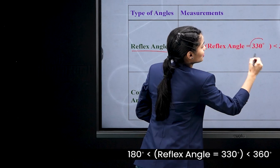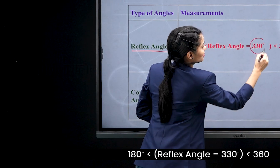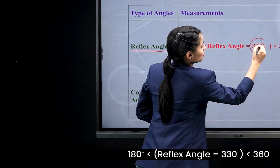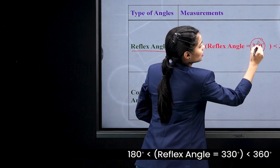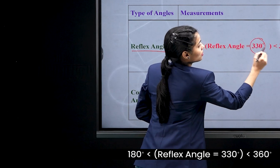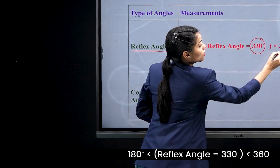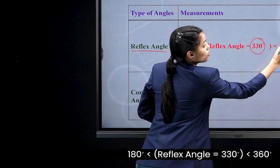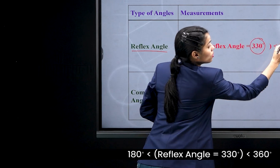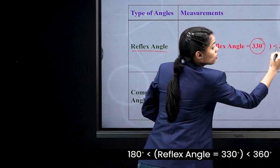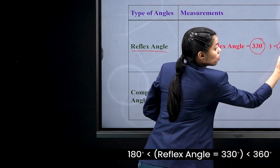degree.